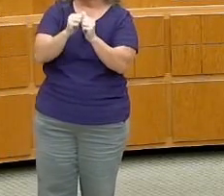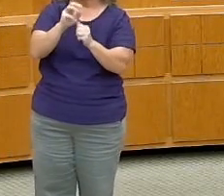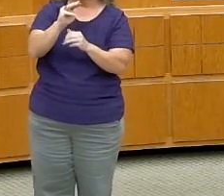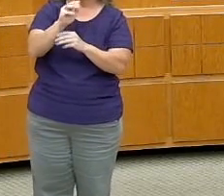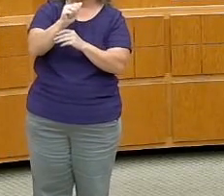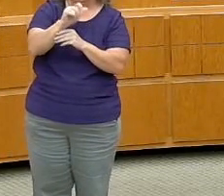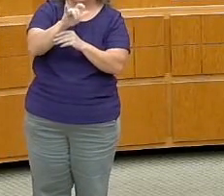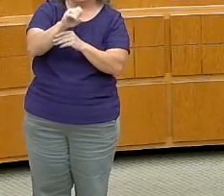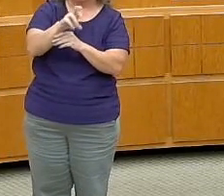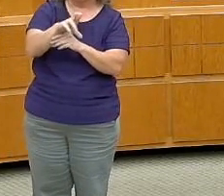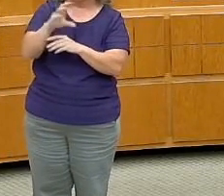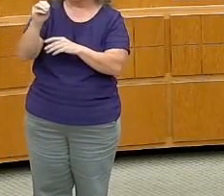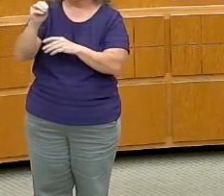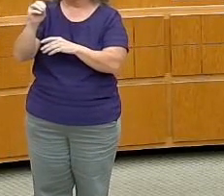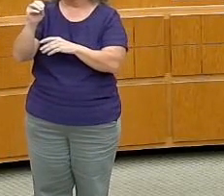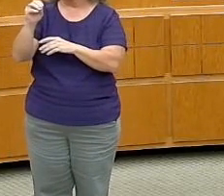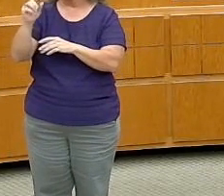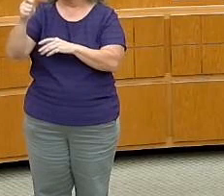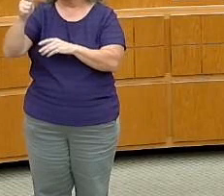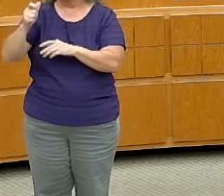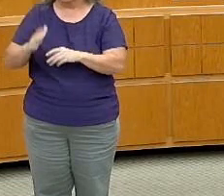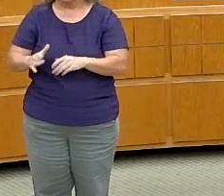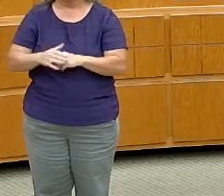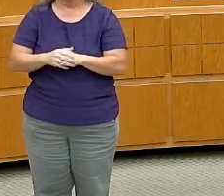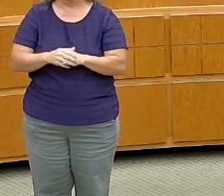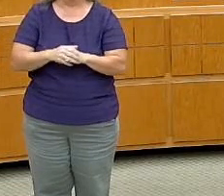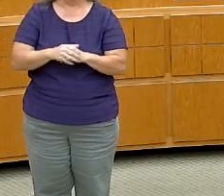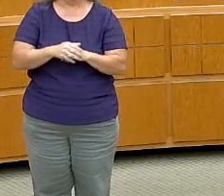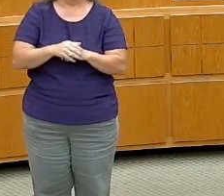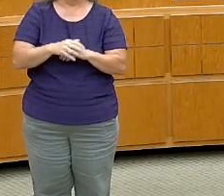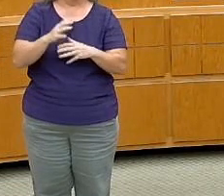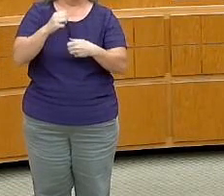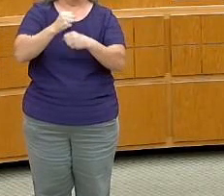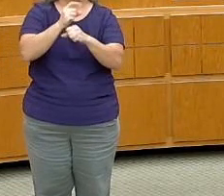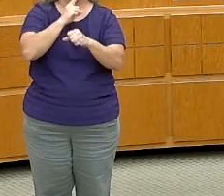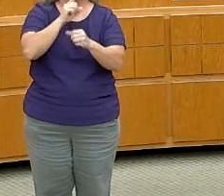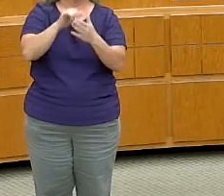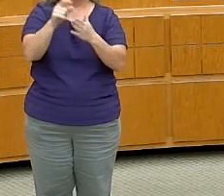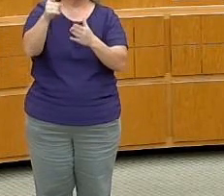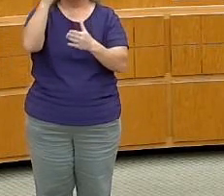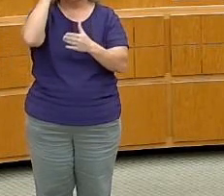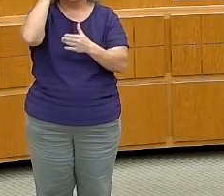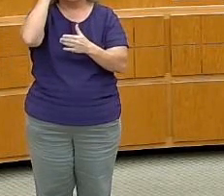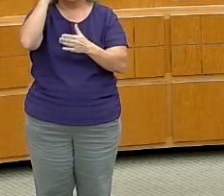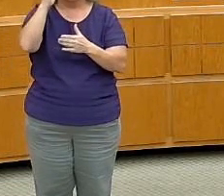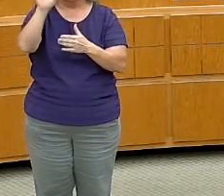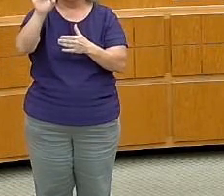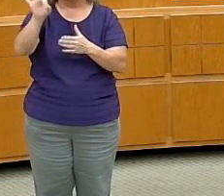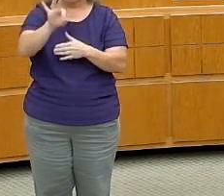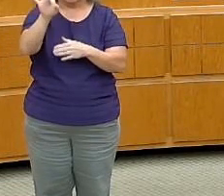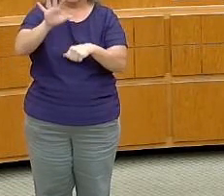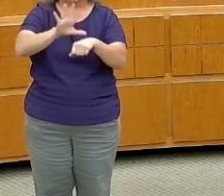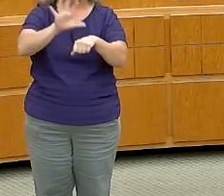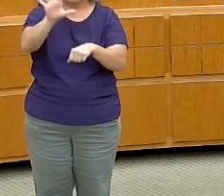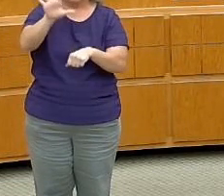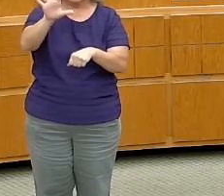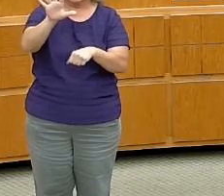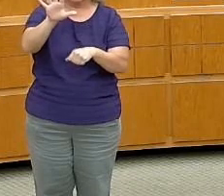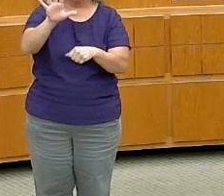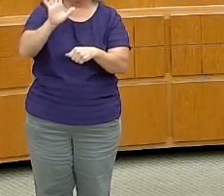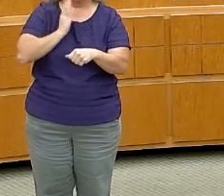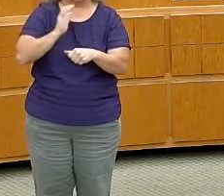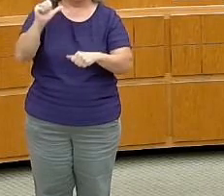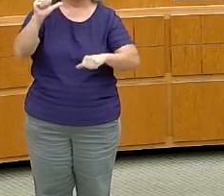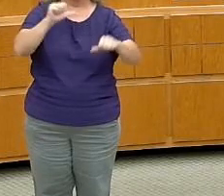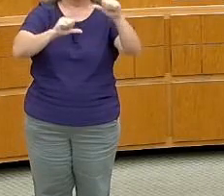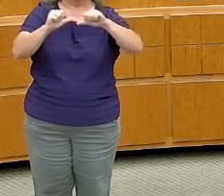Judge Barbara Canales will be here Thursday. And then we want to make sure you're aware of the Friday at 5 o'clock. That's when our scientists from